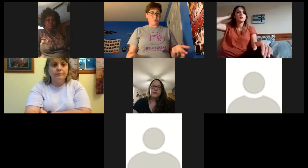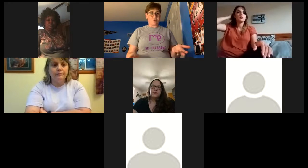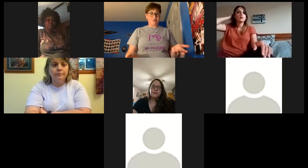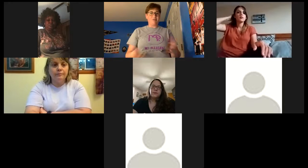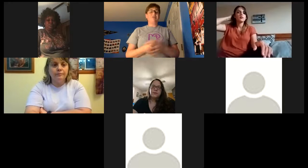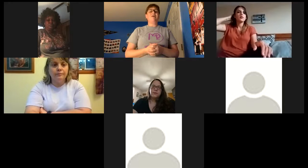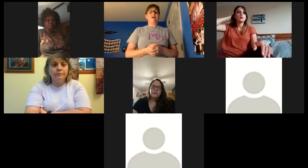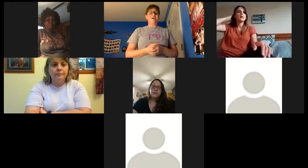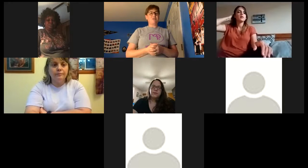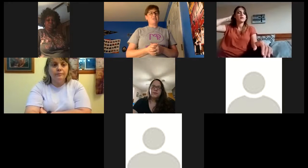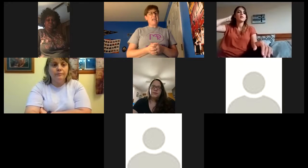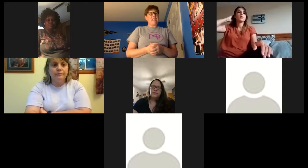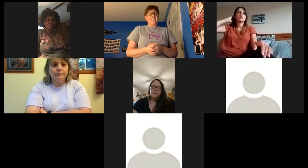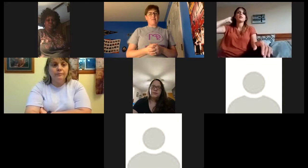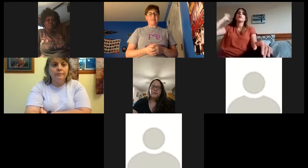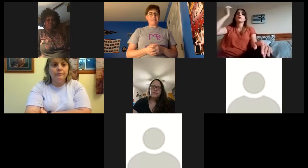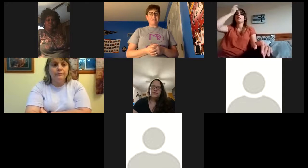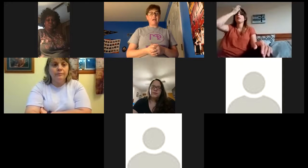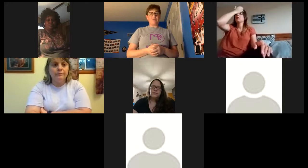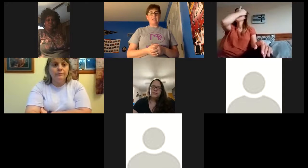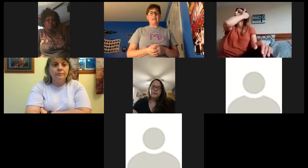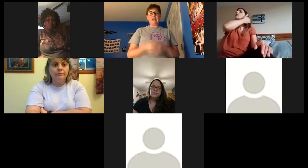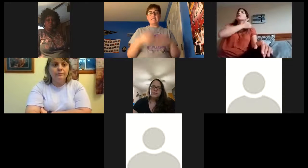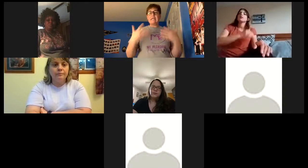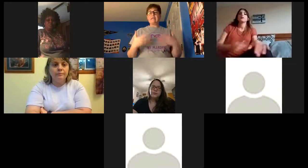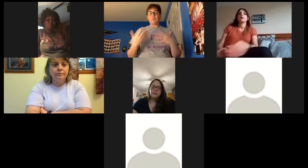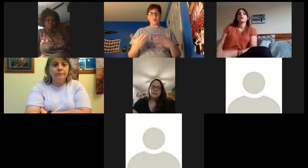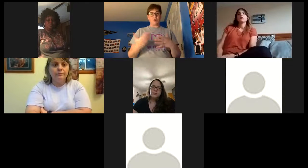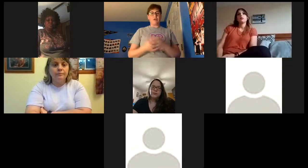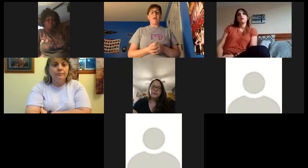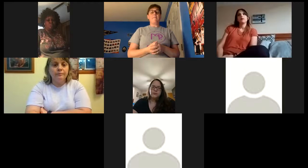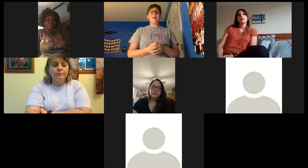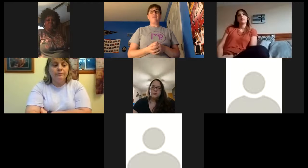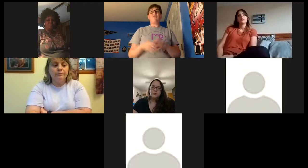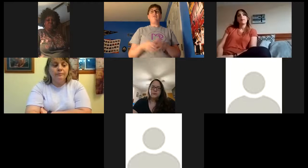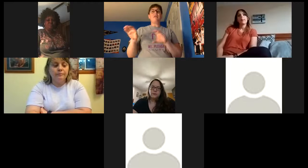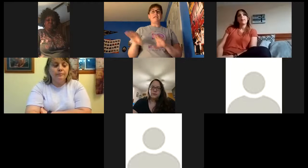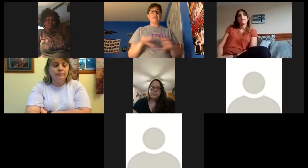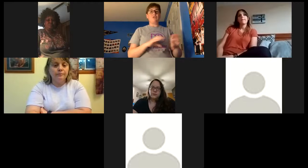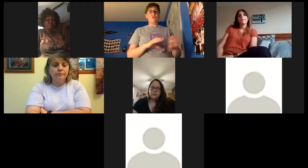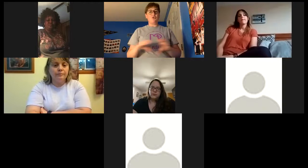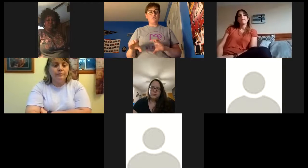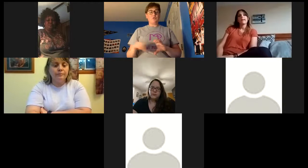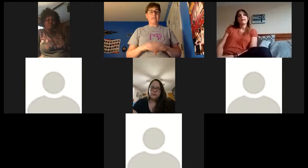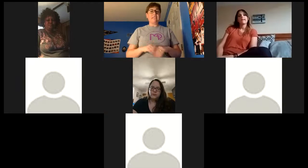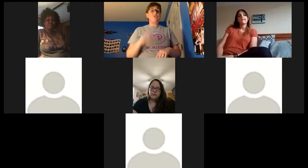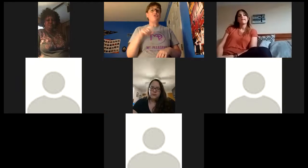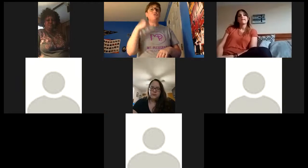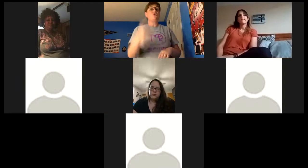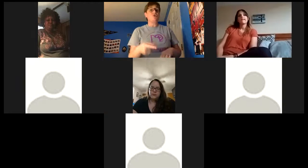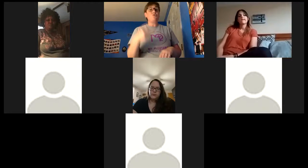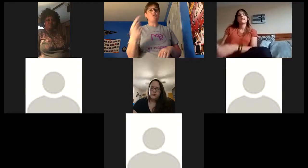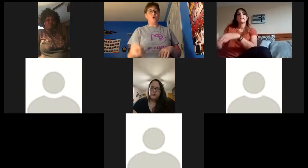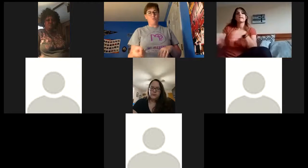the store. So it's kind of the same thing. It's not really a needed word, but if you're putting in do, like, did